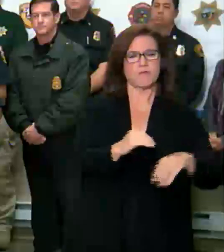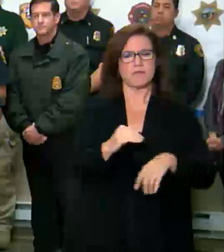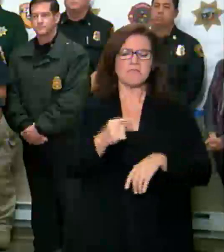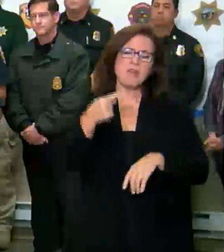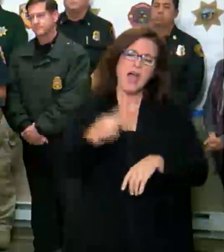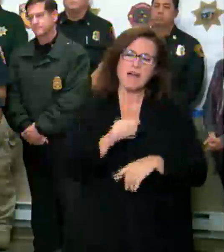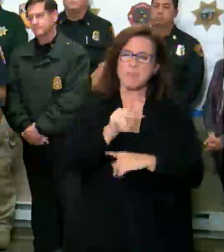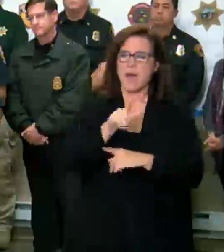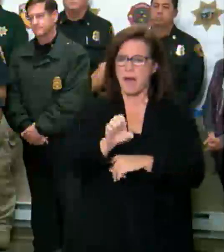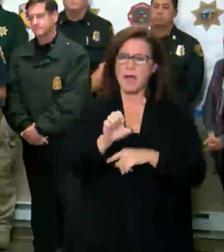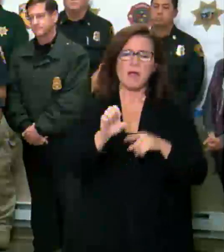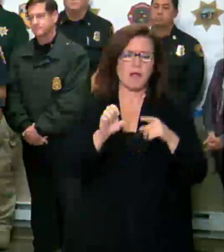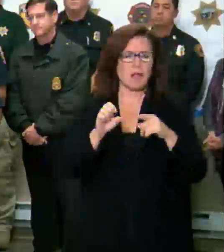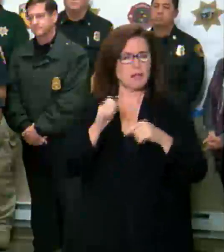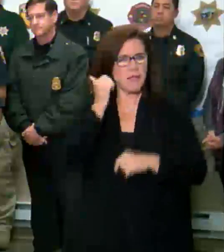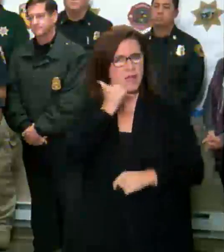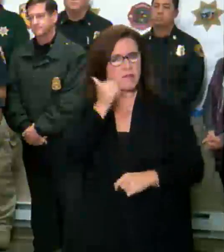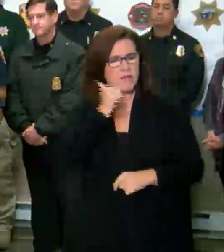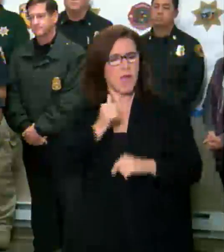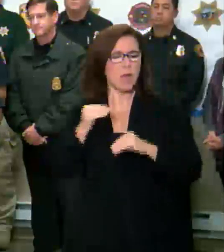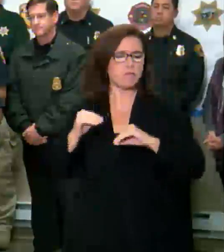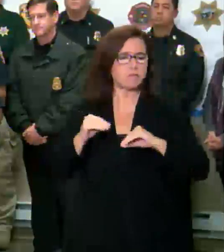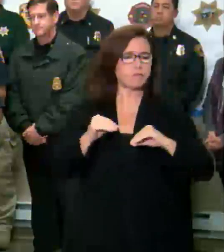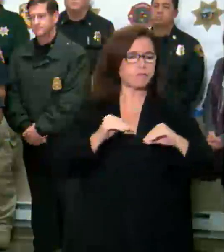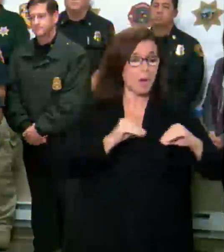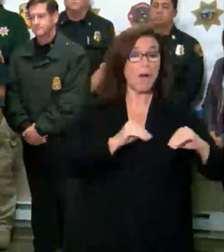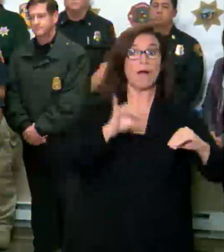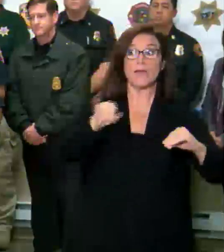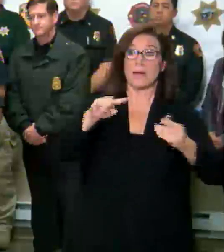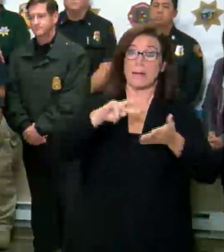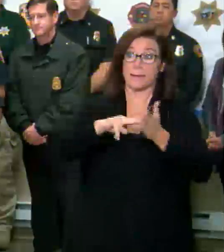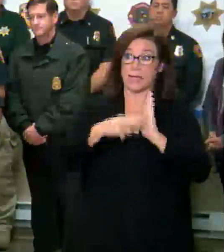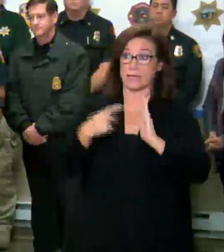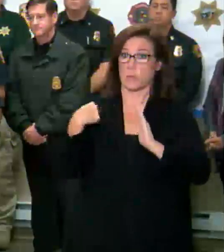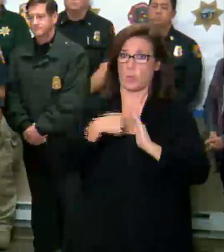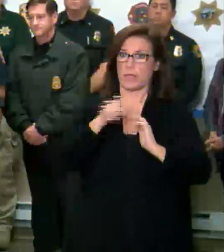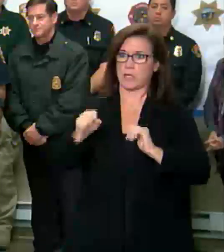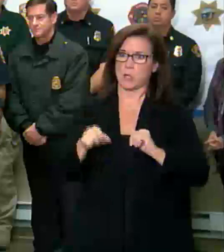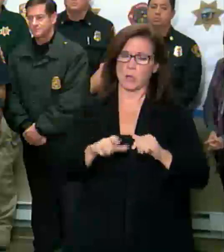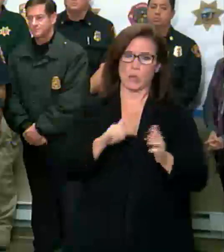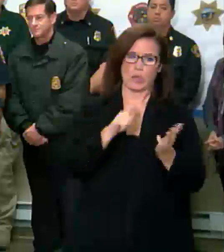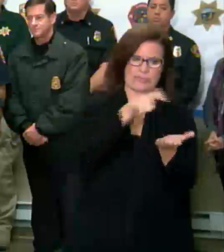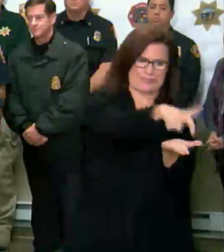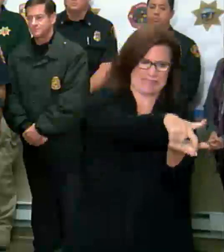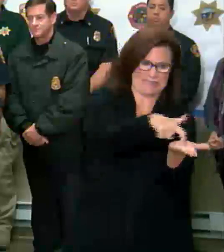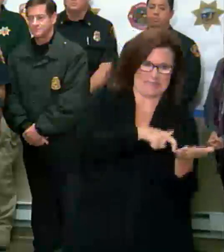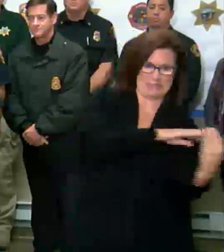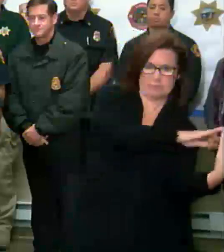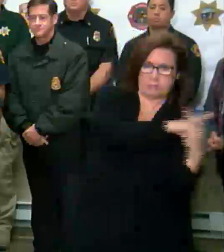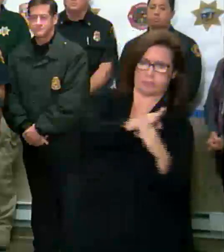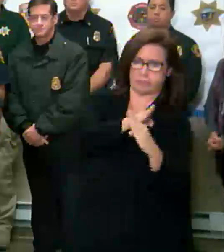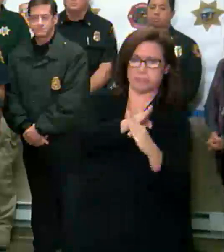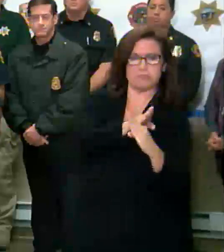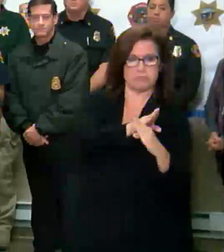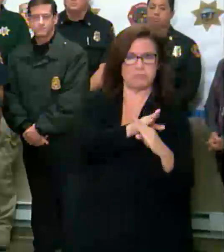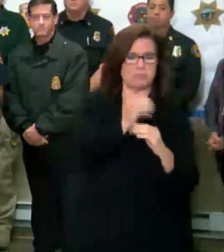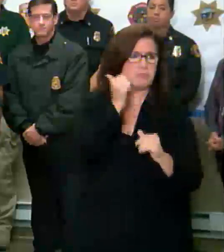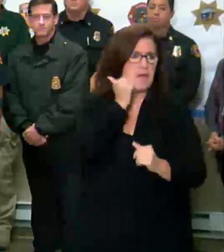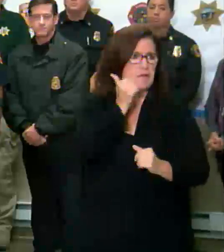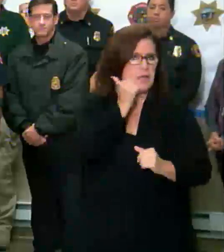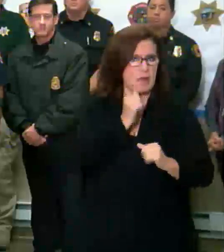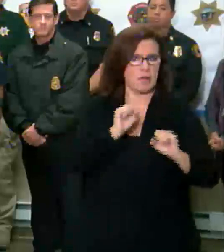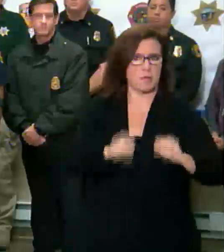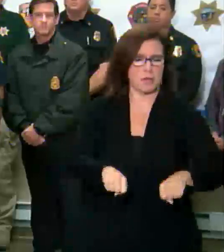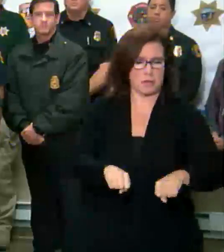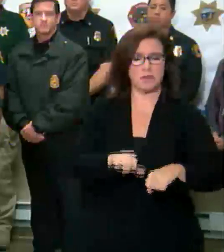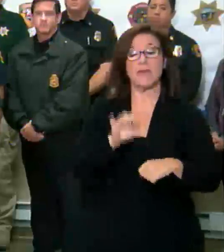has allowed us to be able to construct fire line along the bottom edge and keep the community safe. That's Plan B. But we